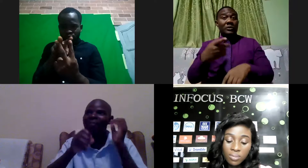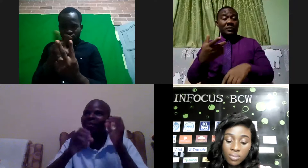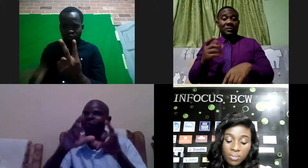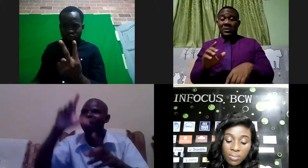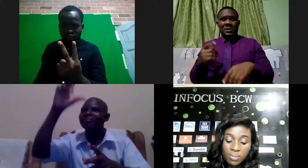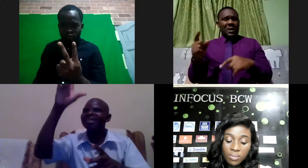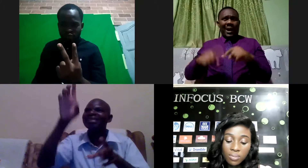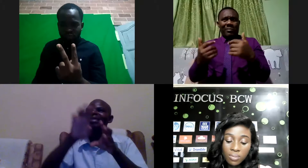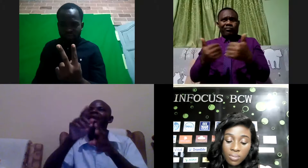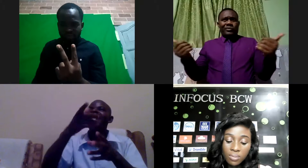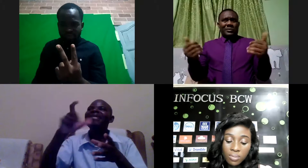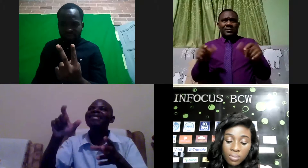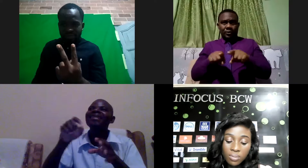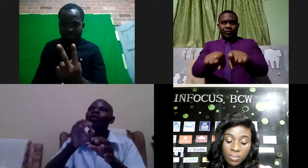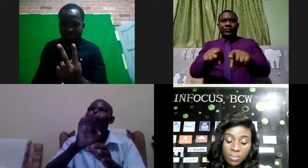Because